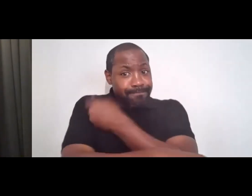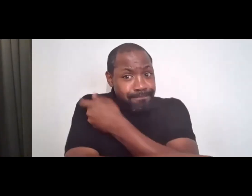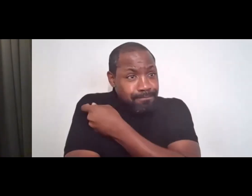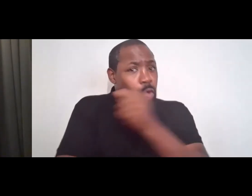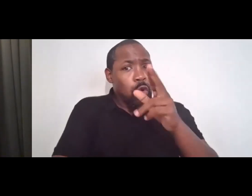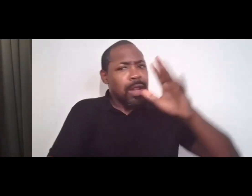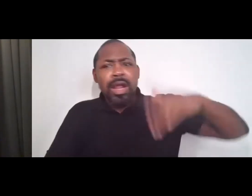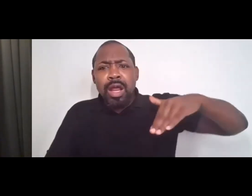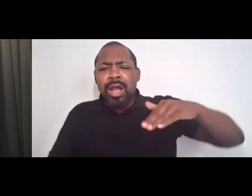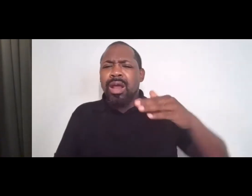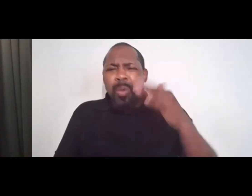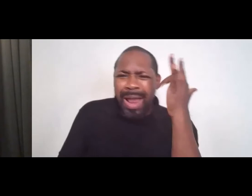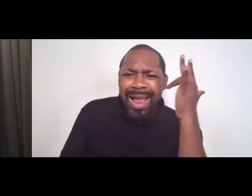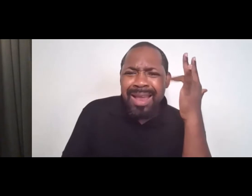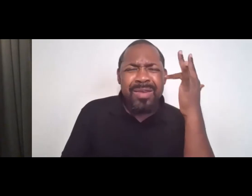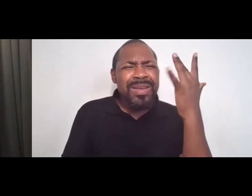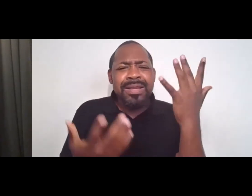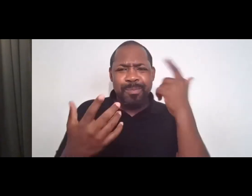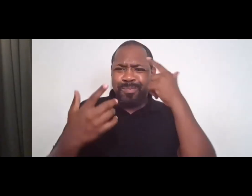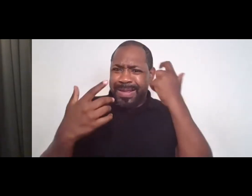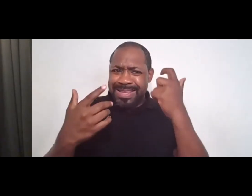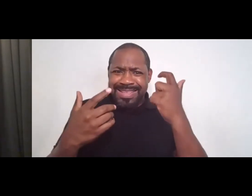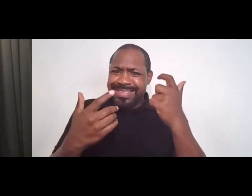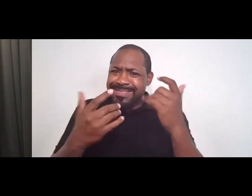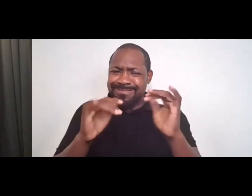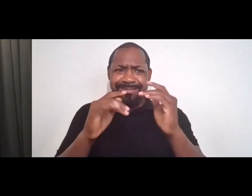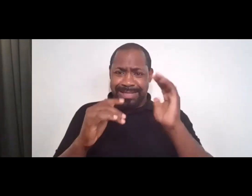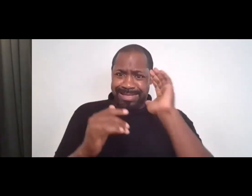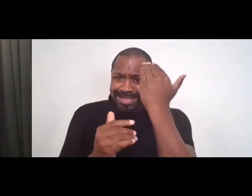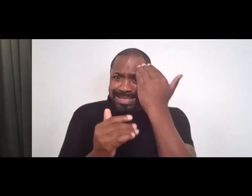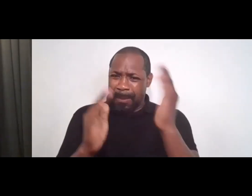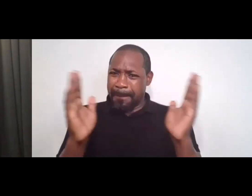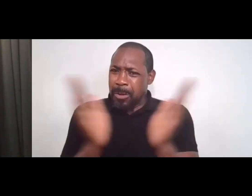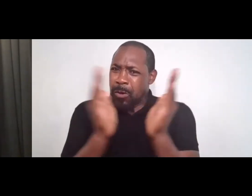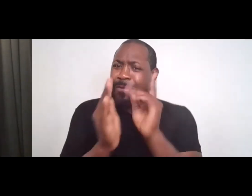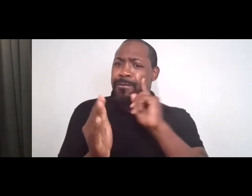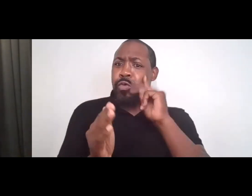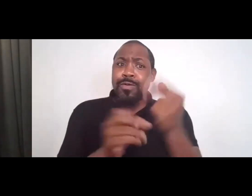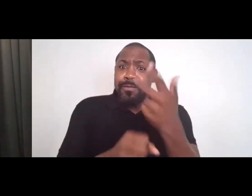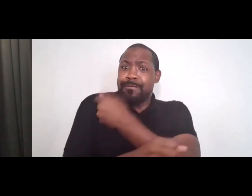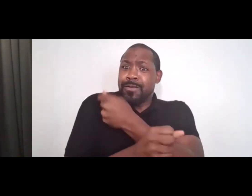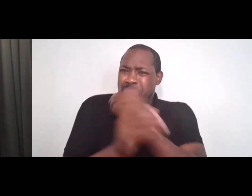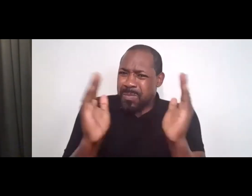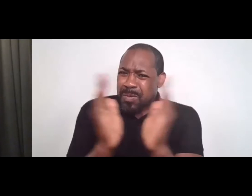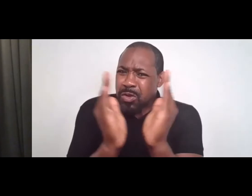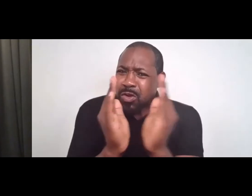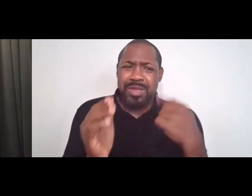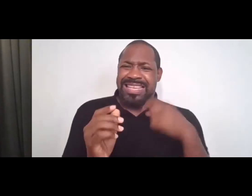hearing people to ask if they have had the vaccine, and if they have not, why? And the Department of Health